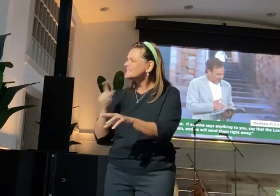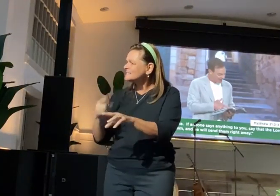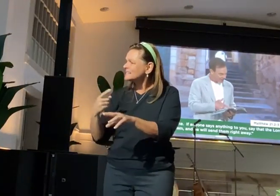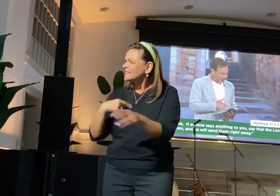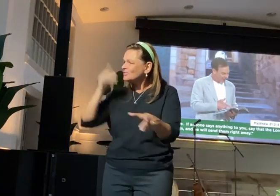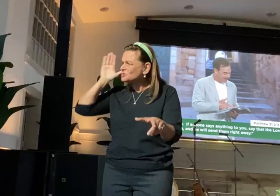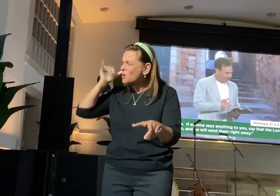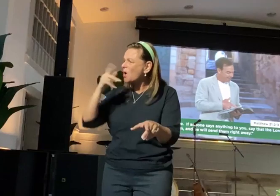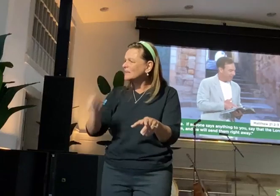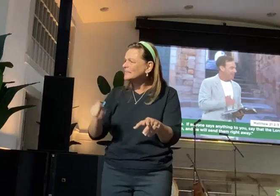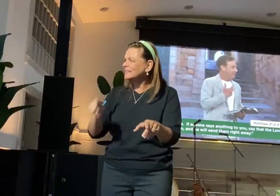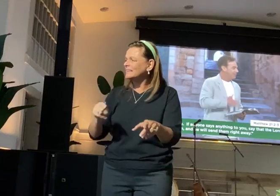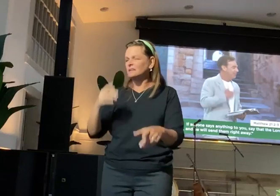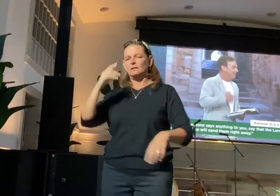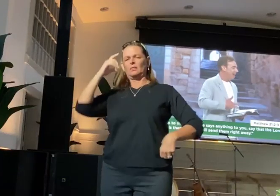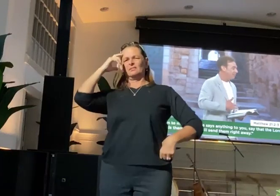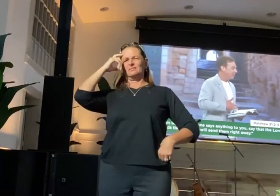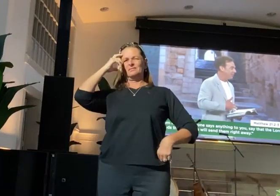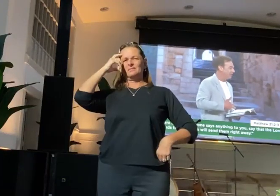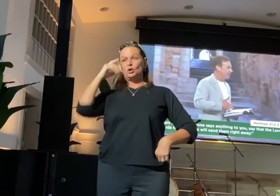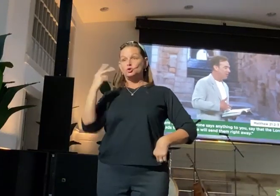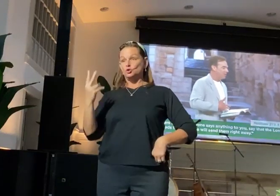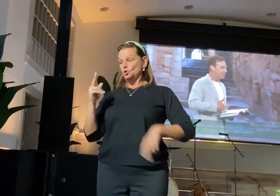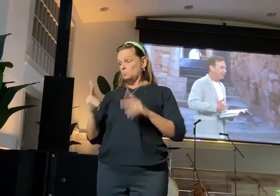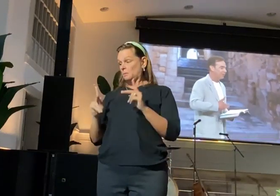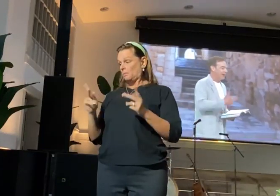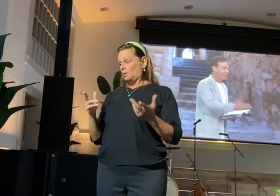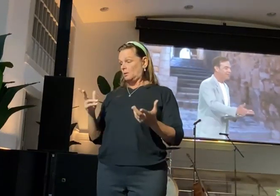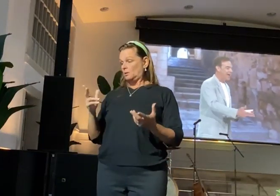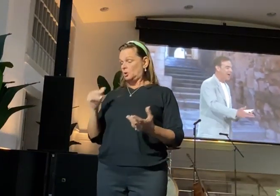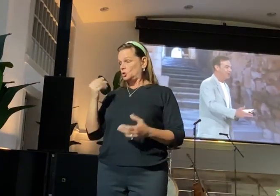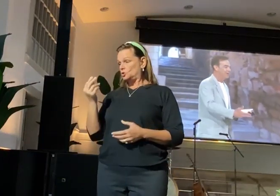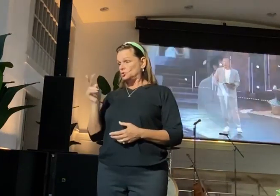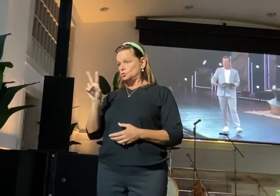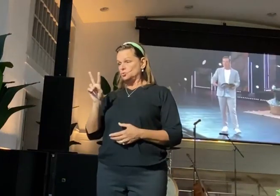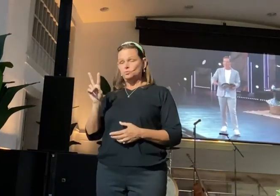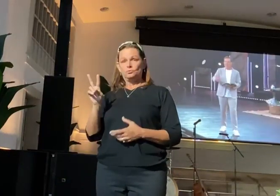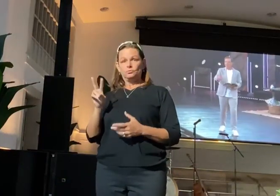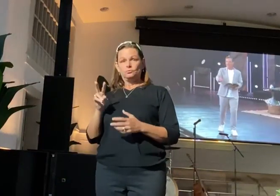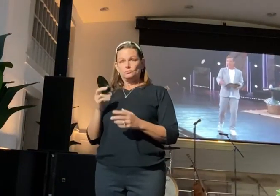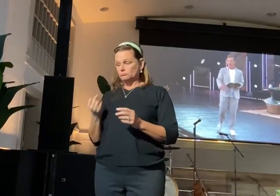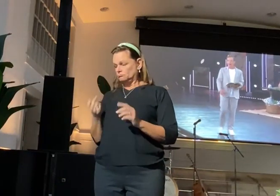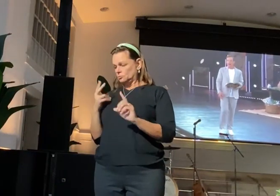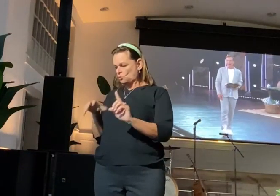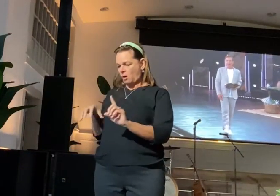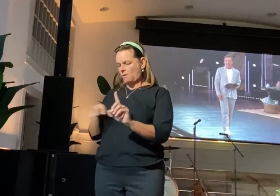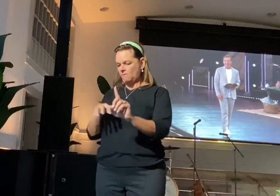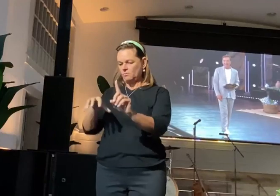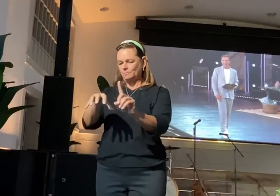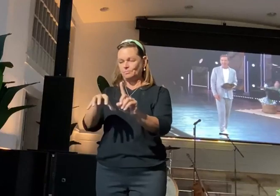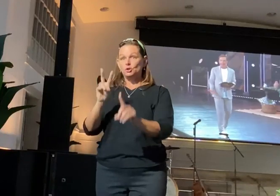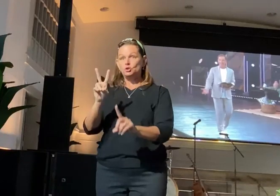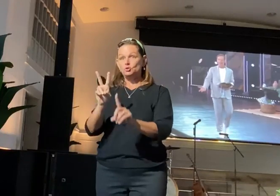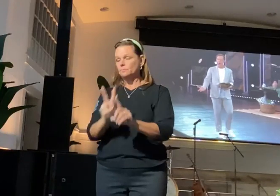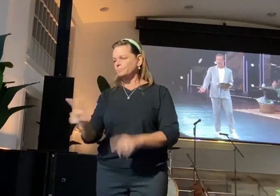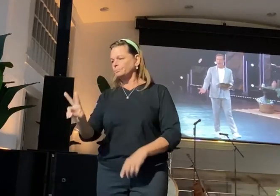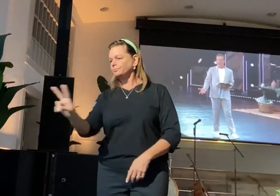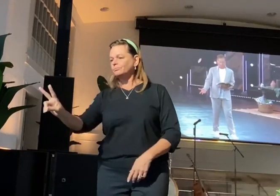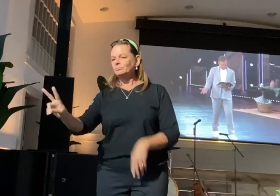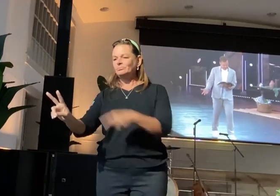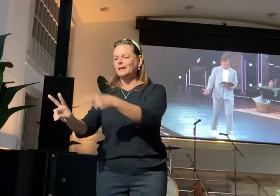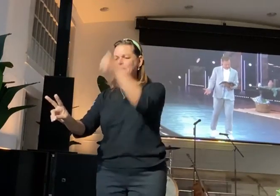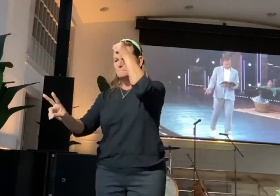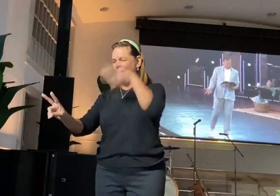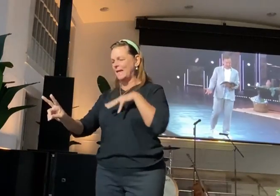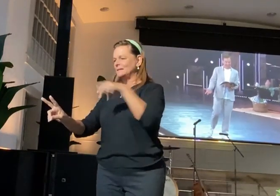that kind of jumped out to me. That these two disciples are going to go into some random town to some random guy and take his